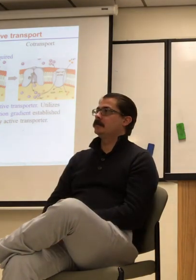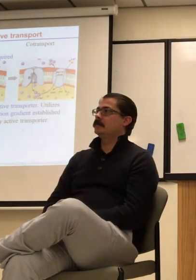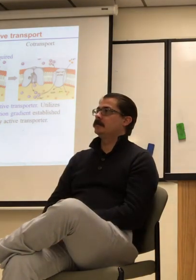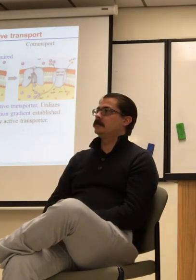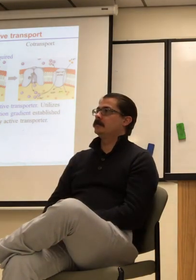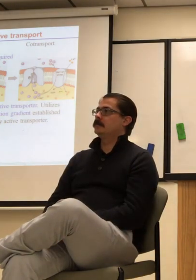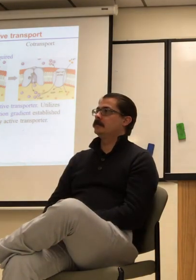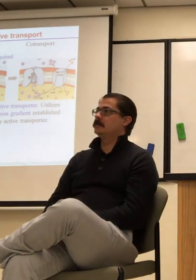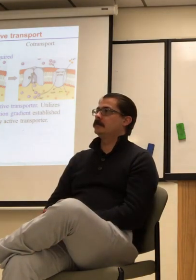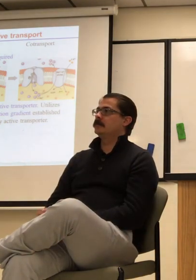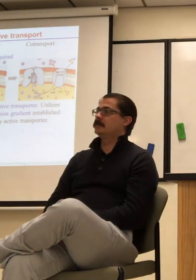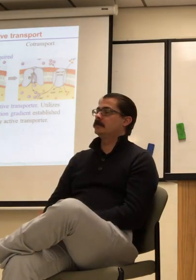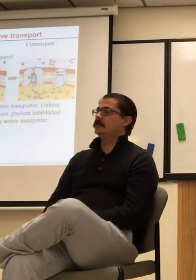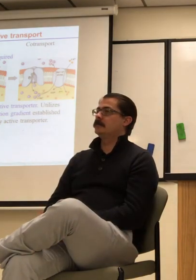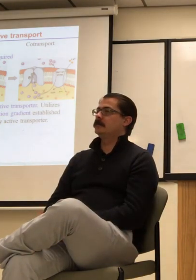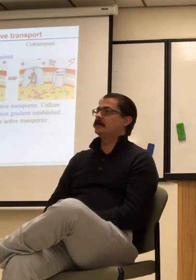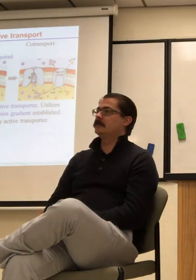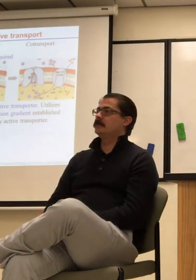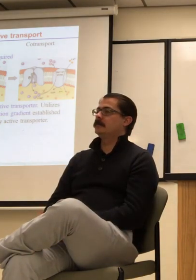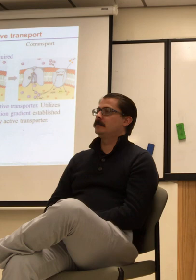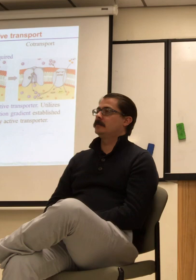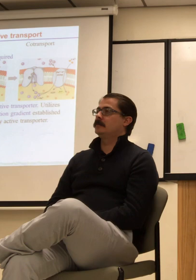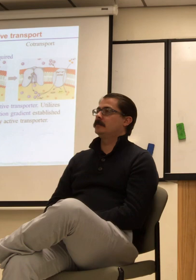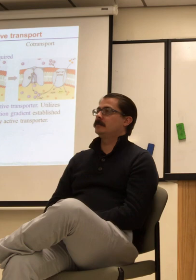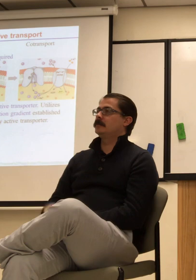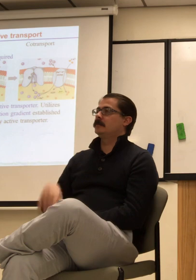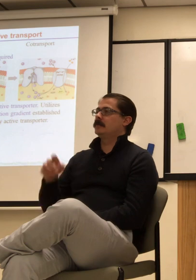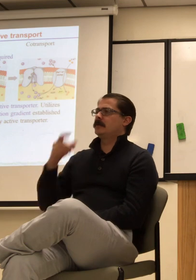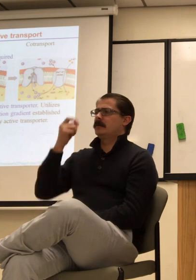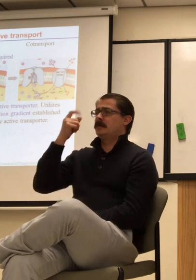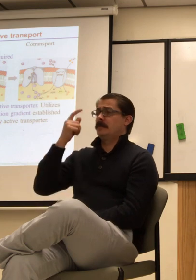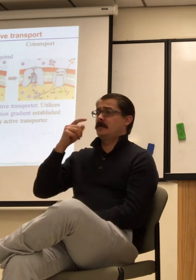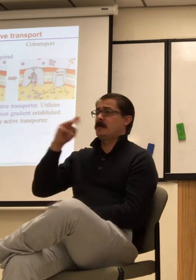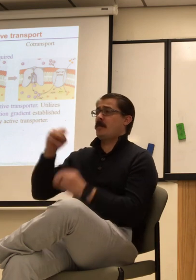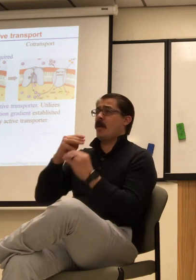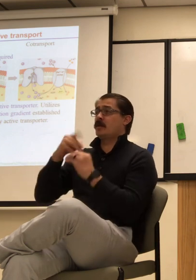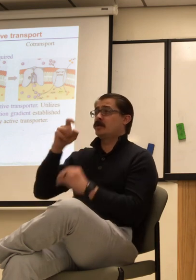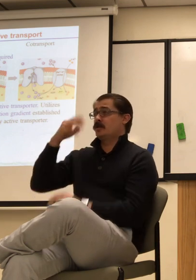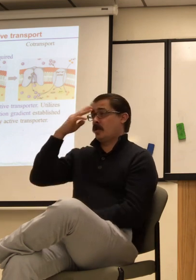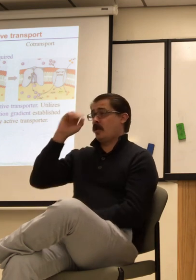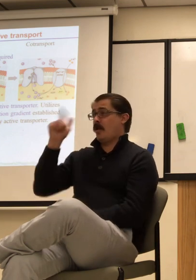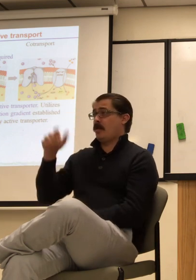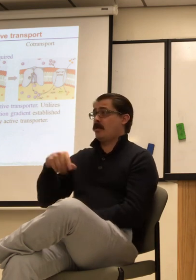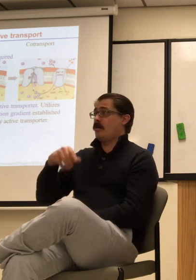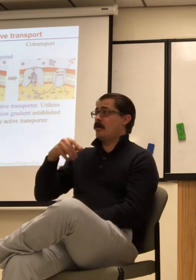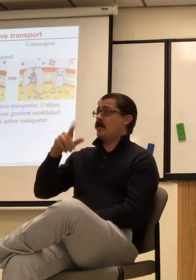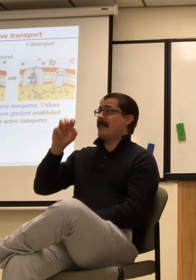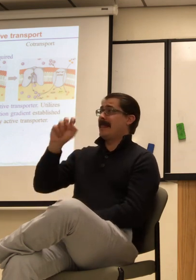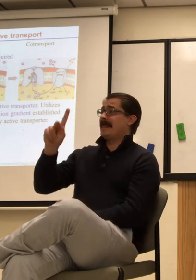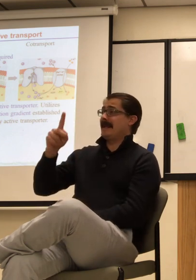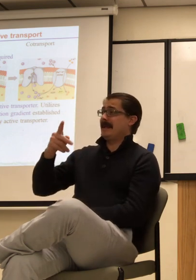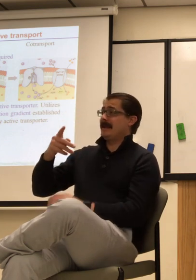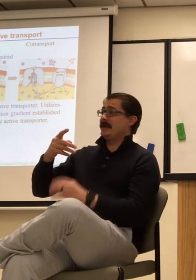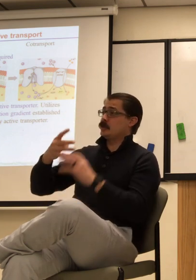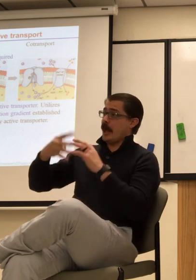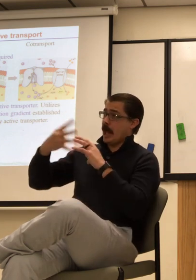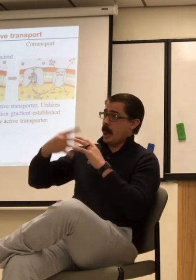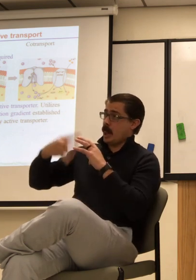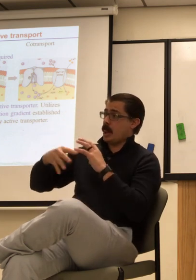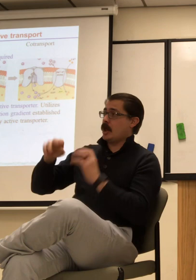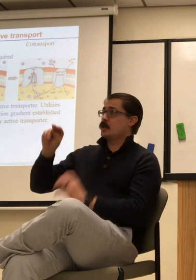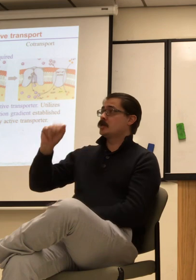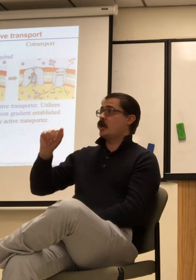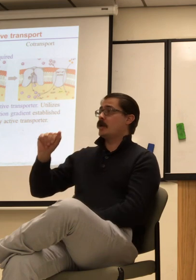So let's take inventory of all of our molecules here because you got to know them all. We got the leak channels. This is the